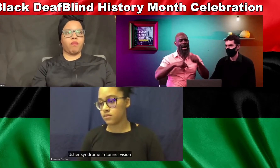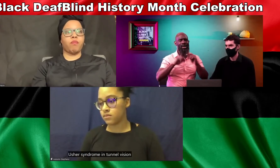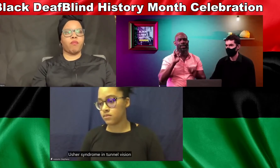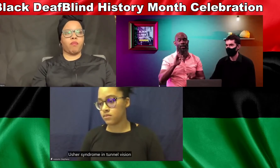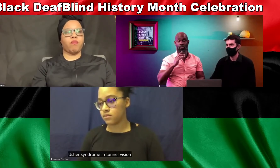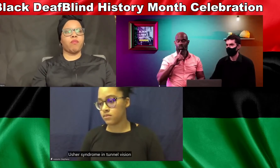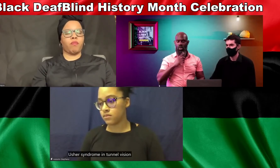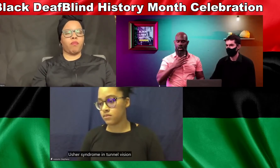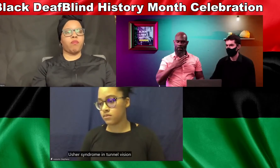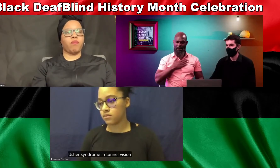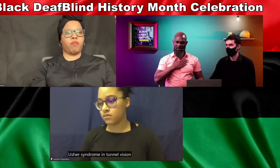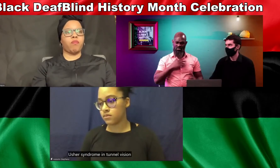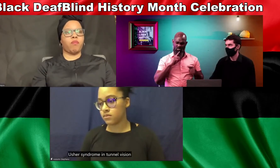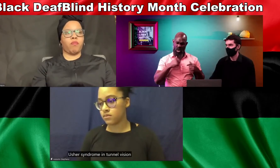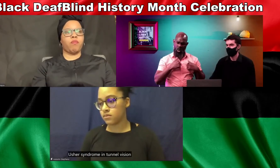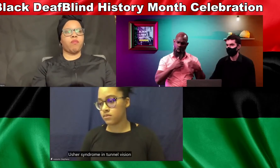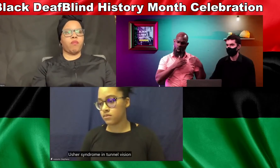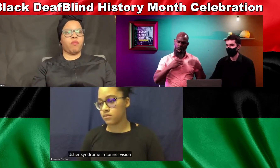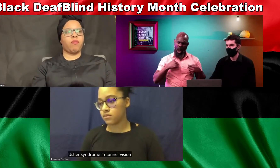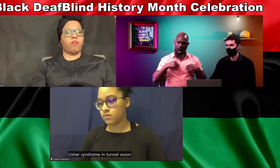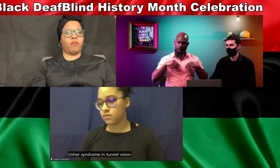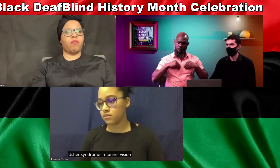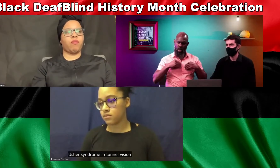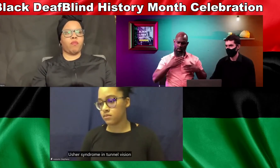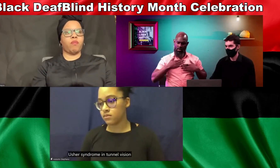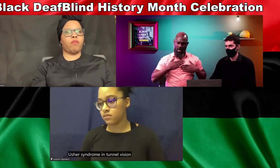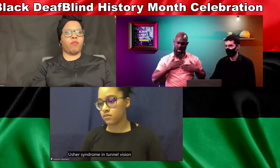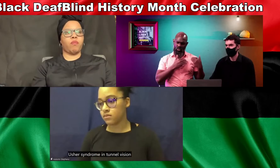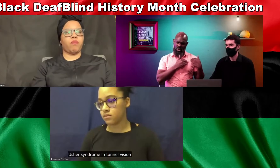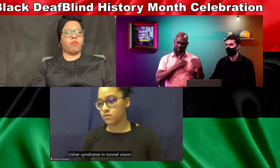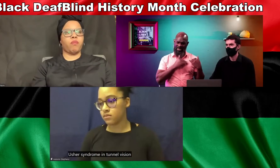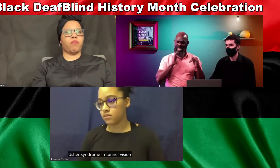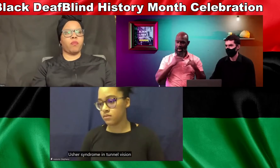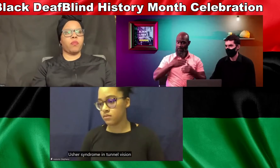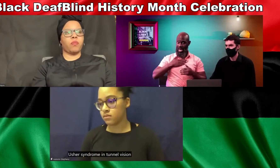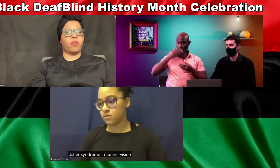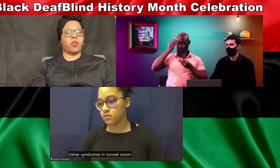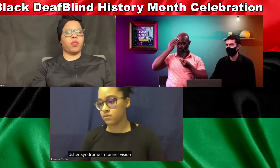I still thought I could see just fine, all was well.